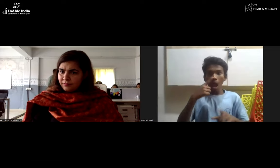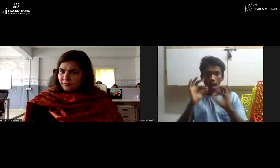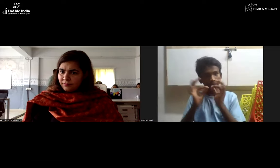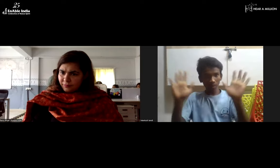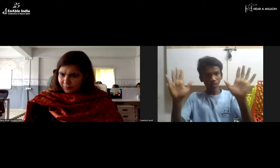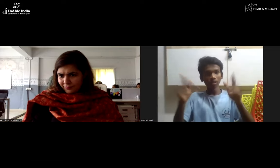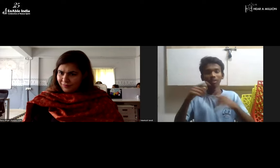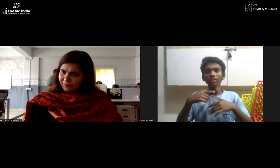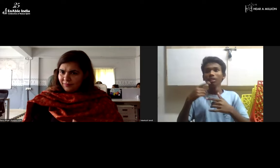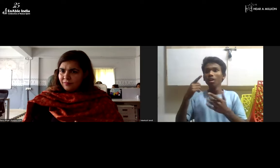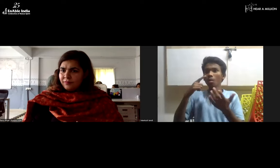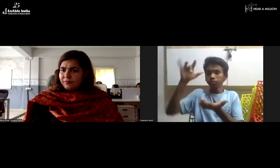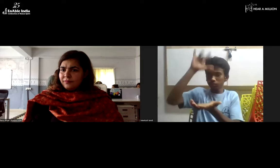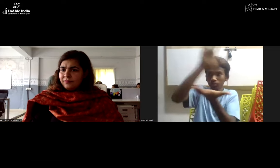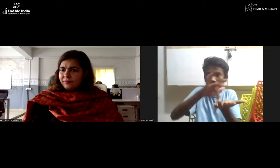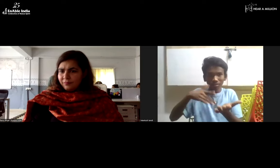teacher,